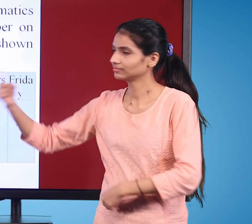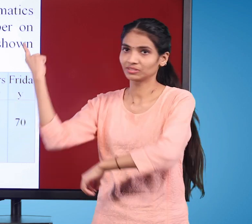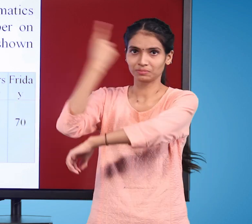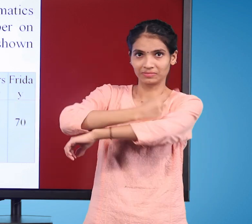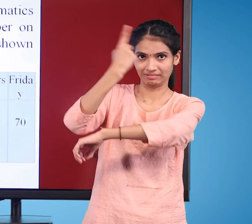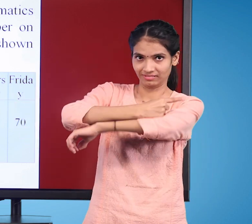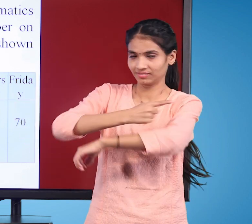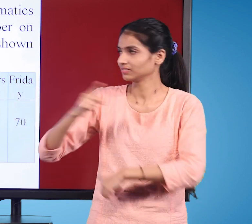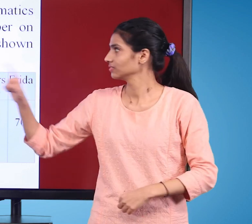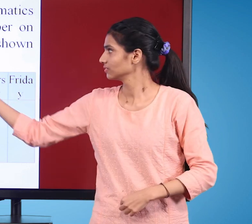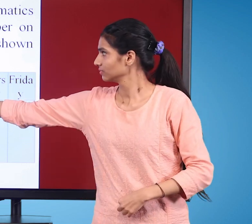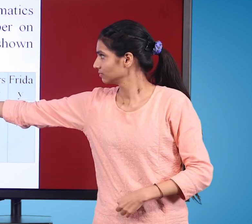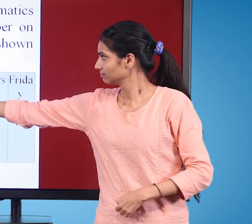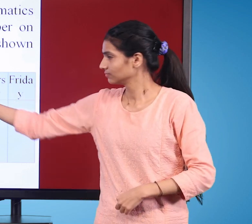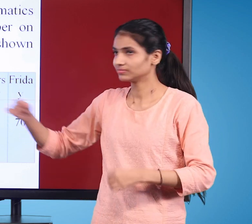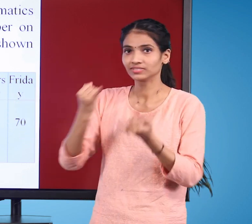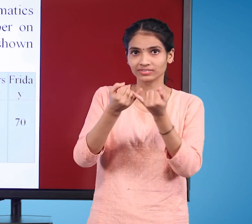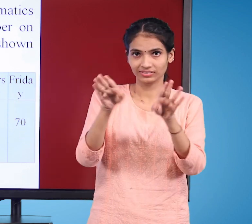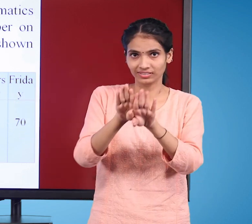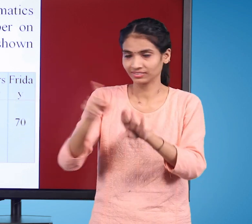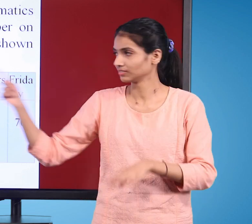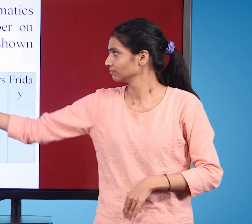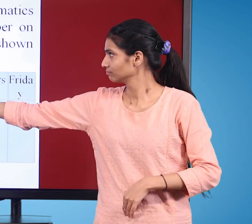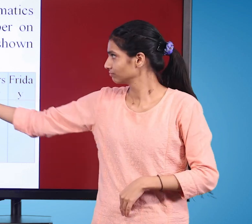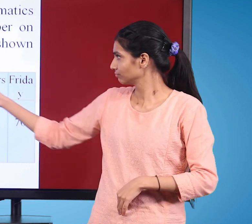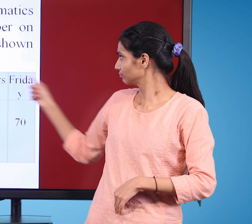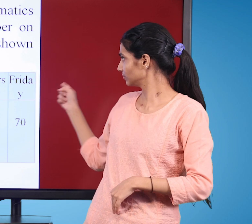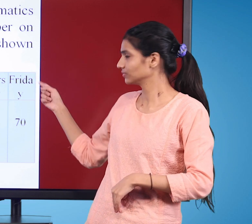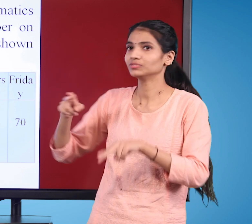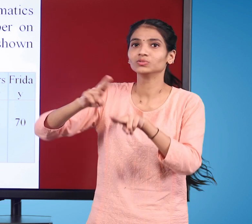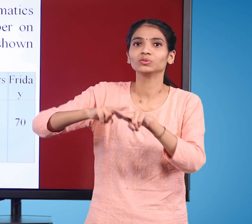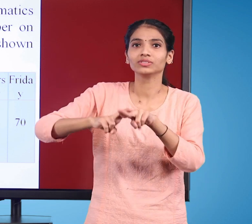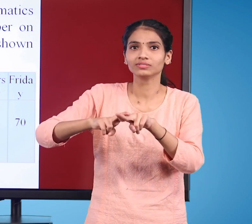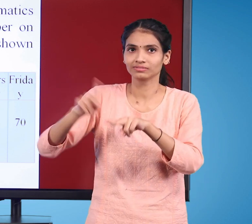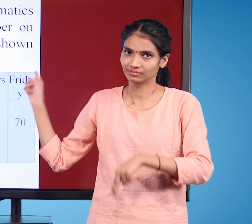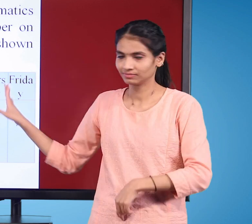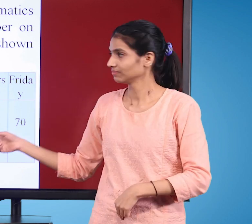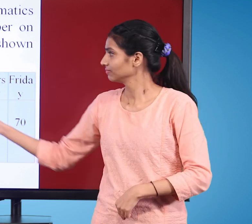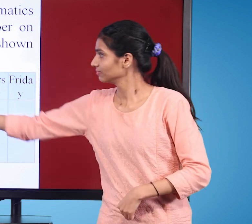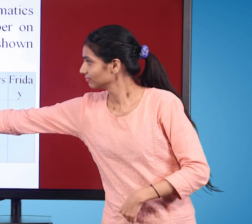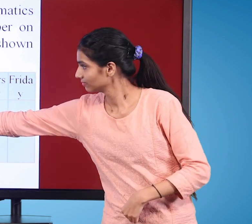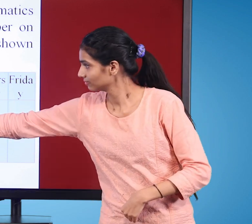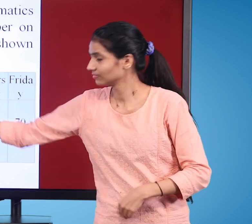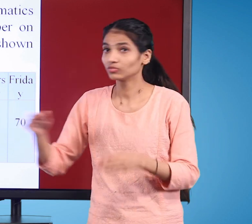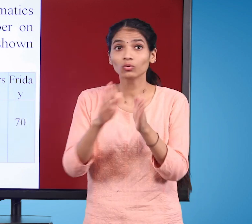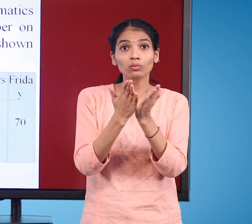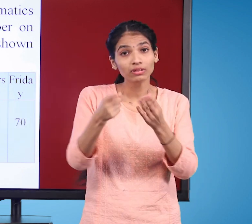Days. Number of books sold. Sunday, 65. Monday, 40.